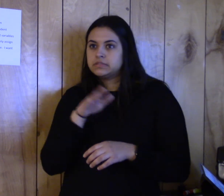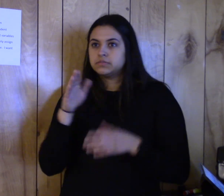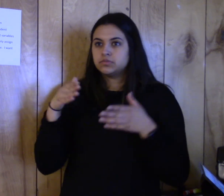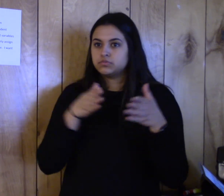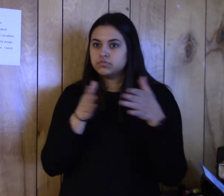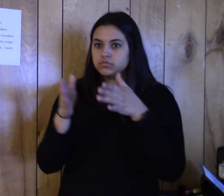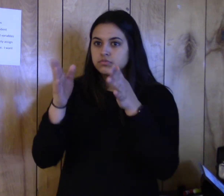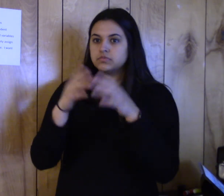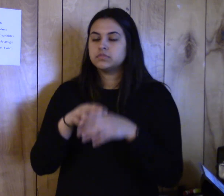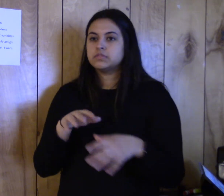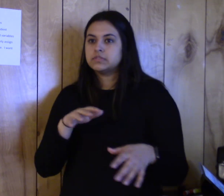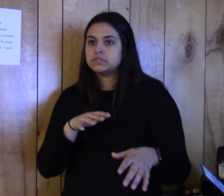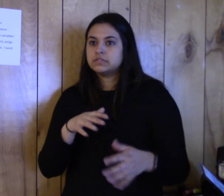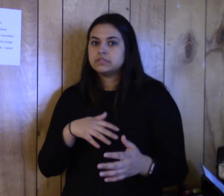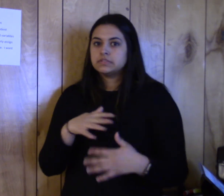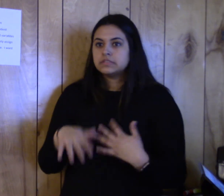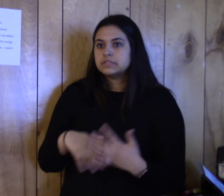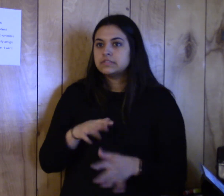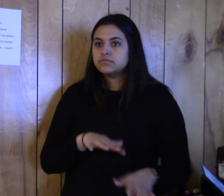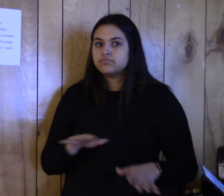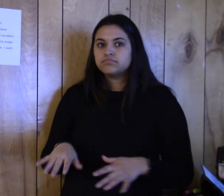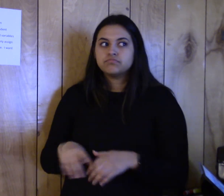shot one.